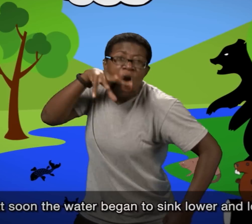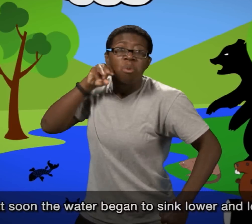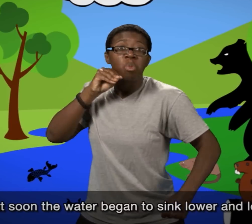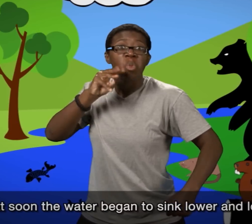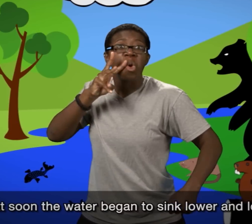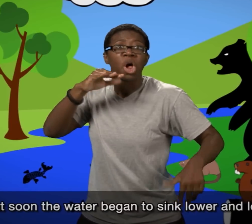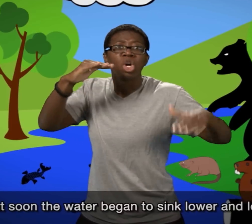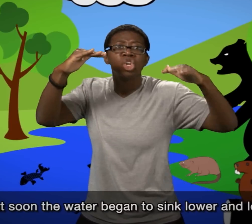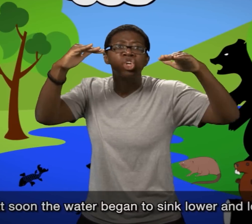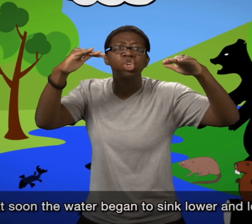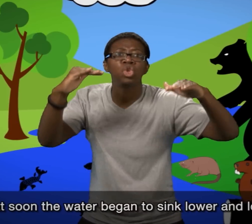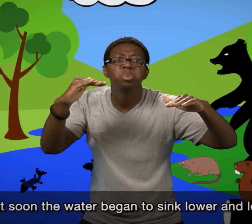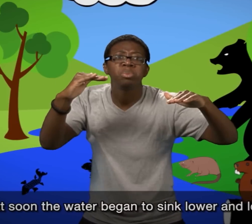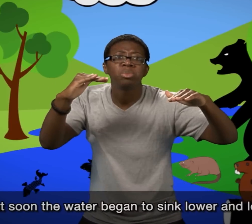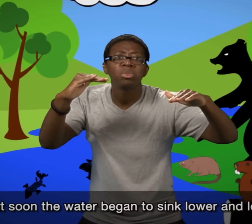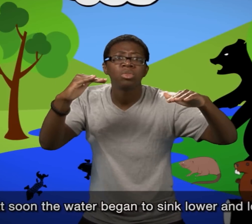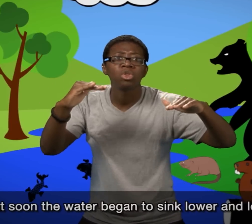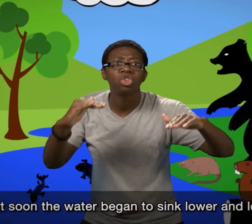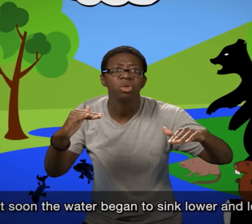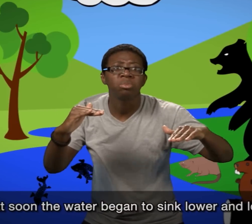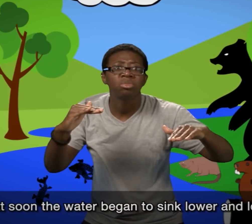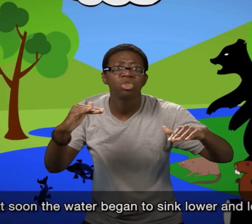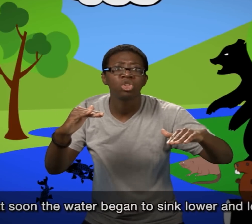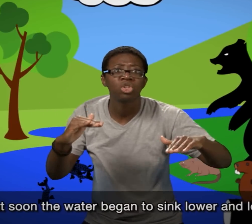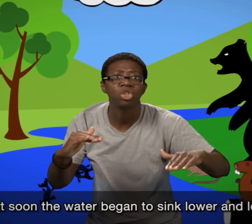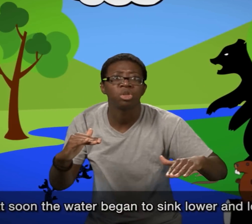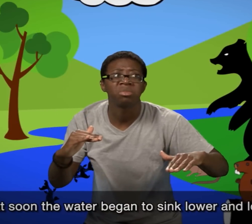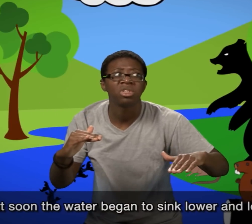That soon the water began to sink lower and lower.